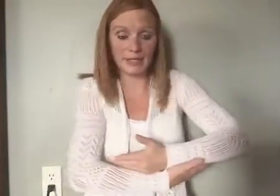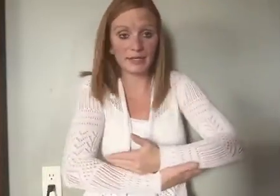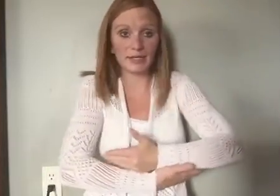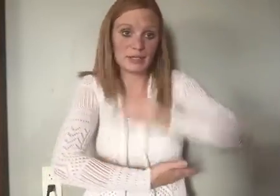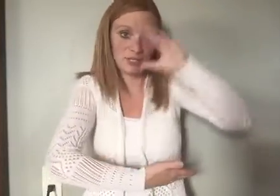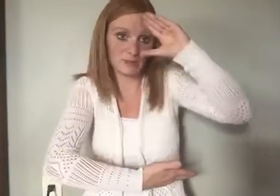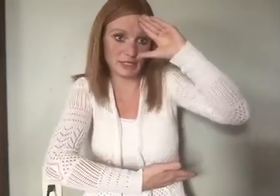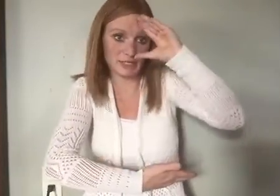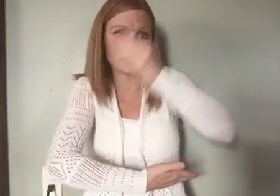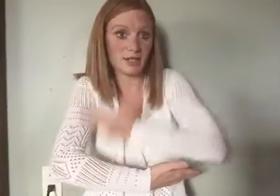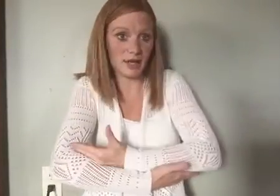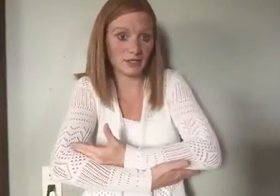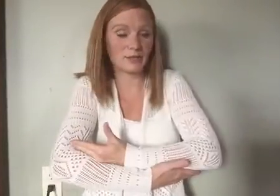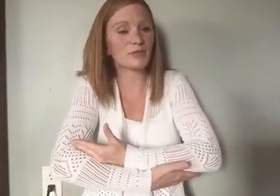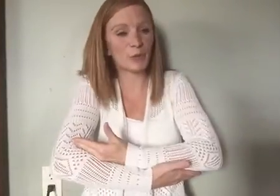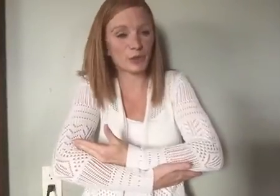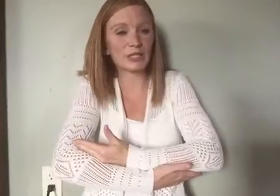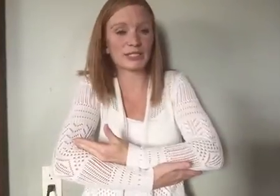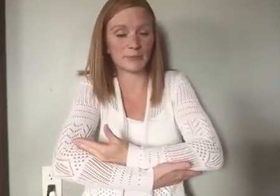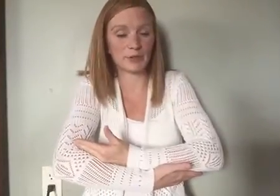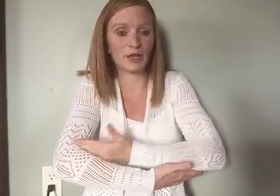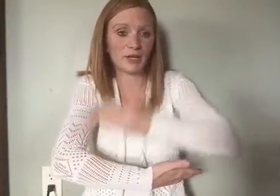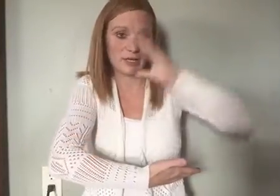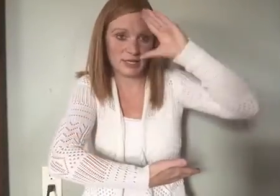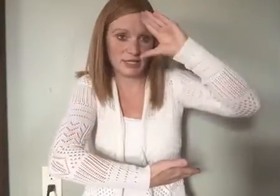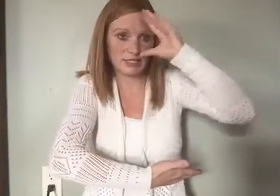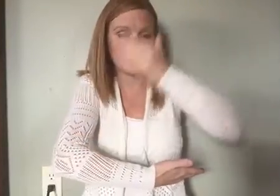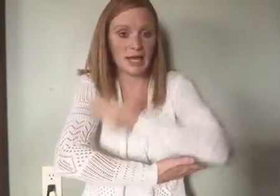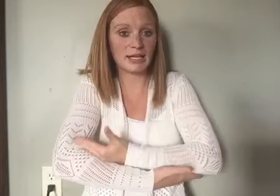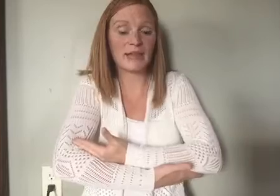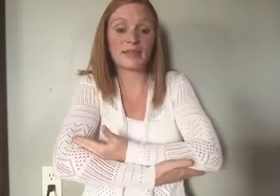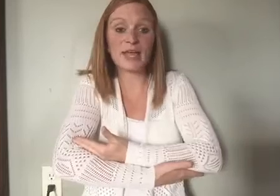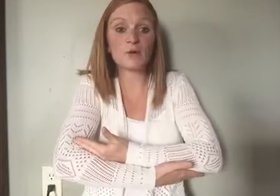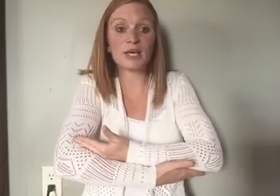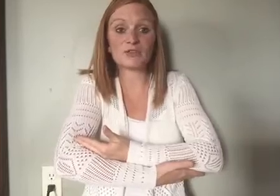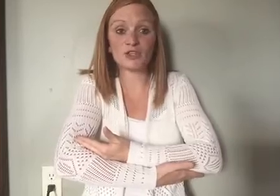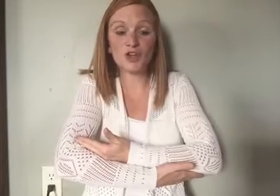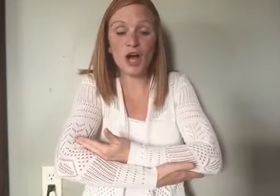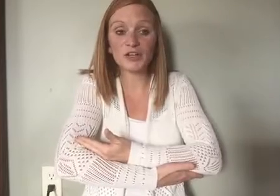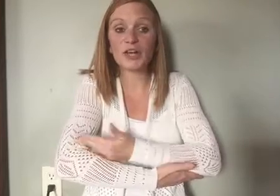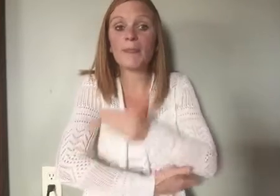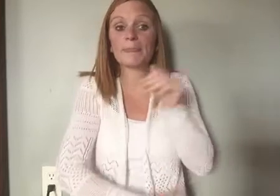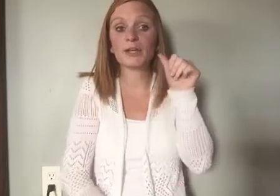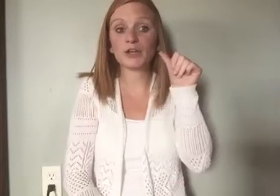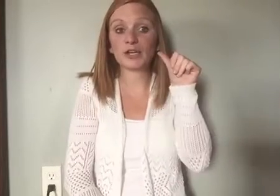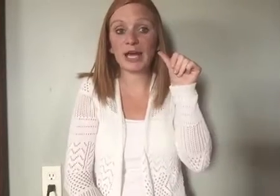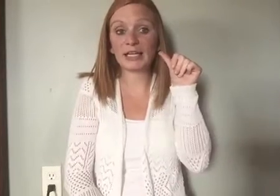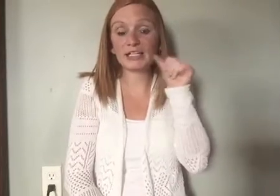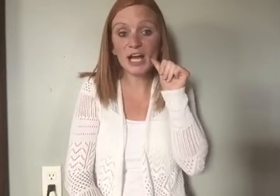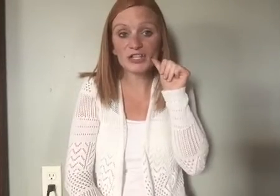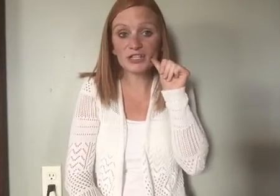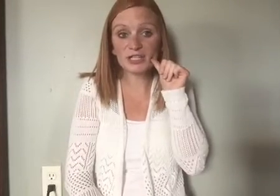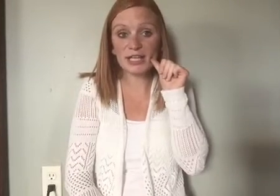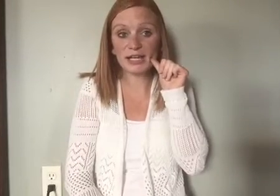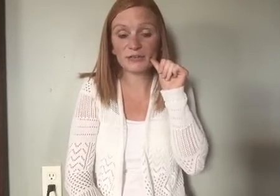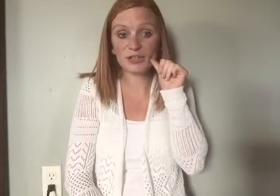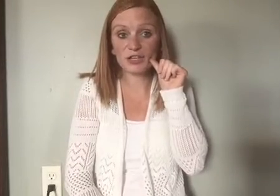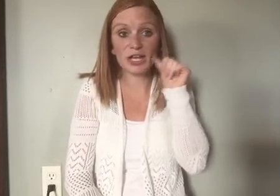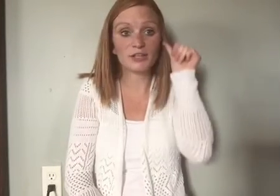baby, it's going to be son. So it looks similar. Son, and then likewise for daughter, you're going to kind of touch the side of your chin. You